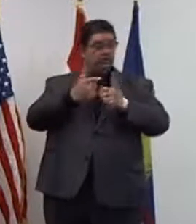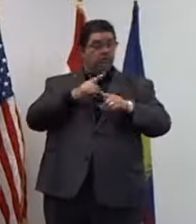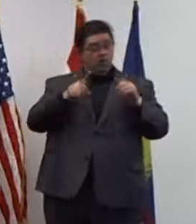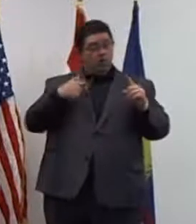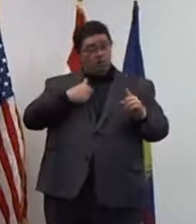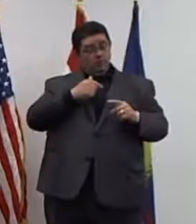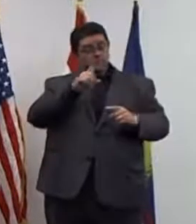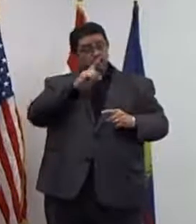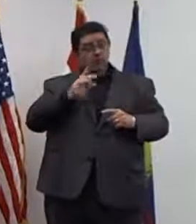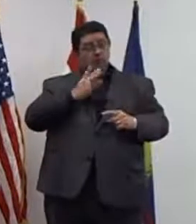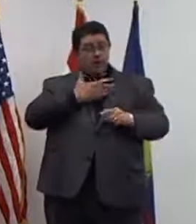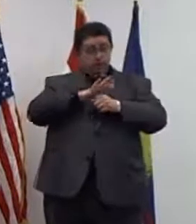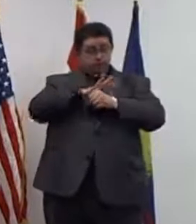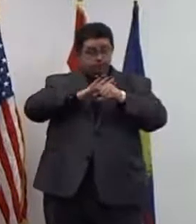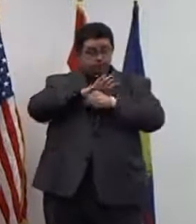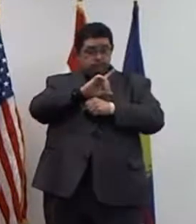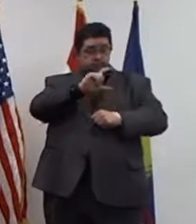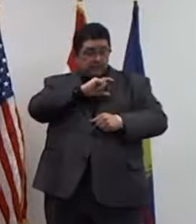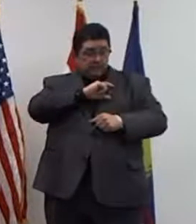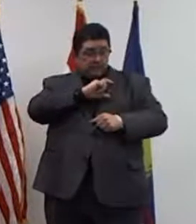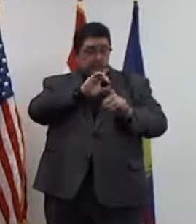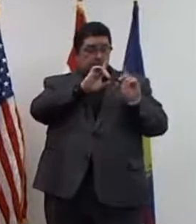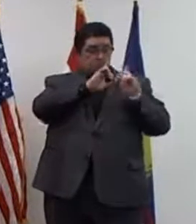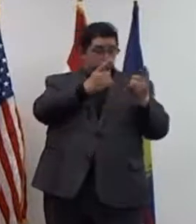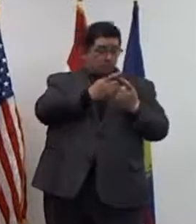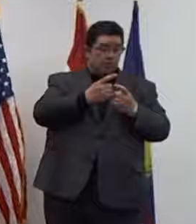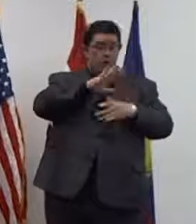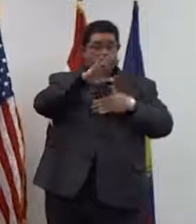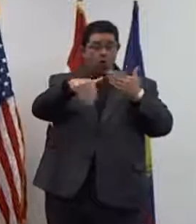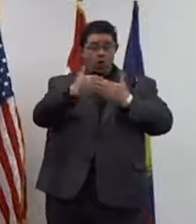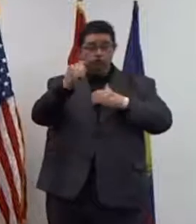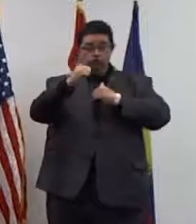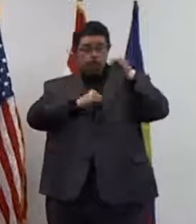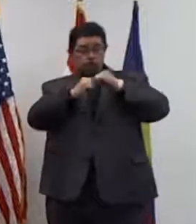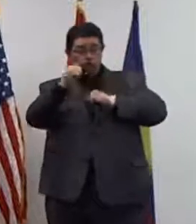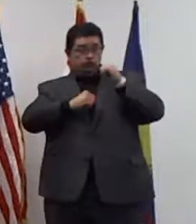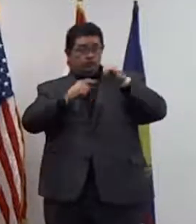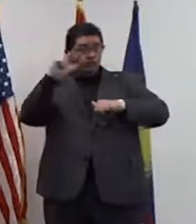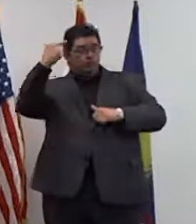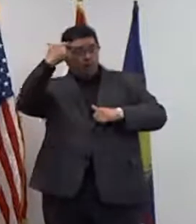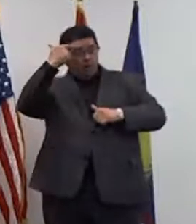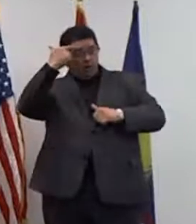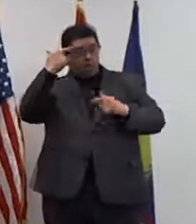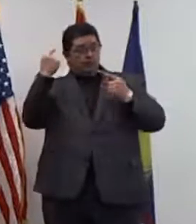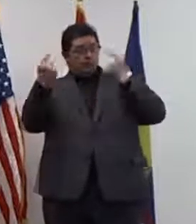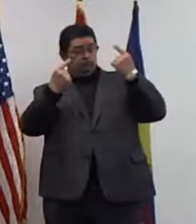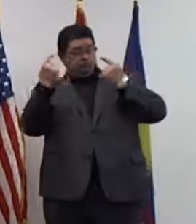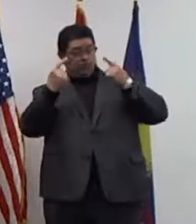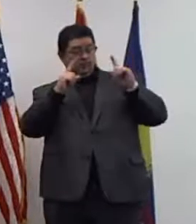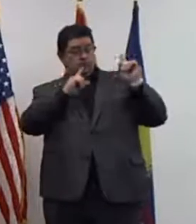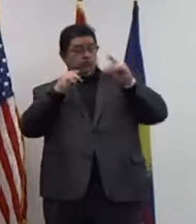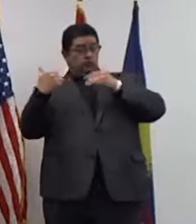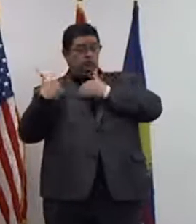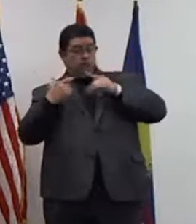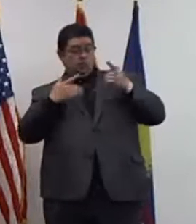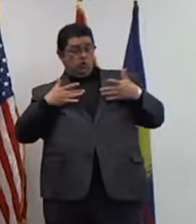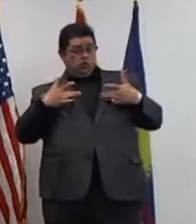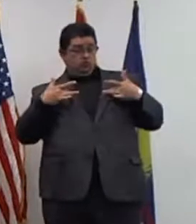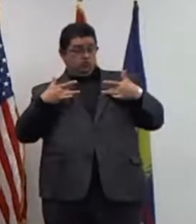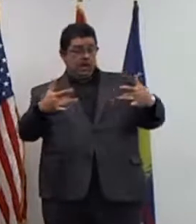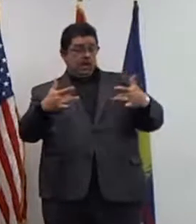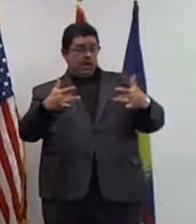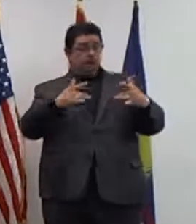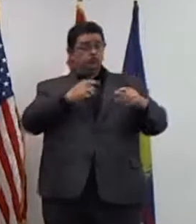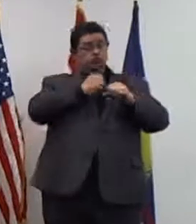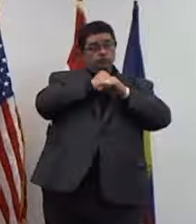Department and all of the structures of government manage that unrest in a thoughtful and responsible way to protect the protesters and the marchers